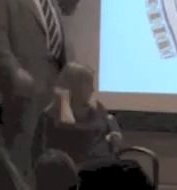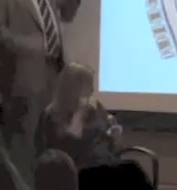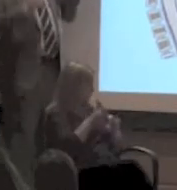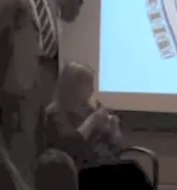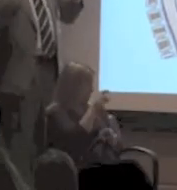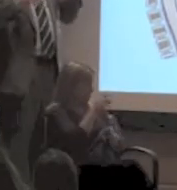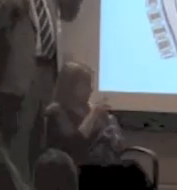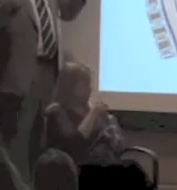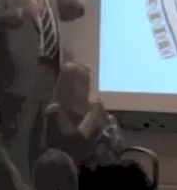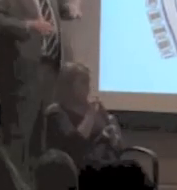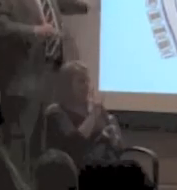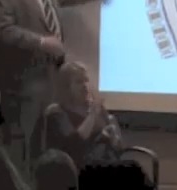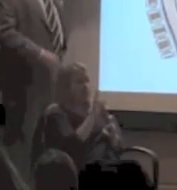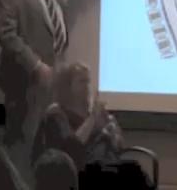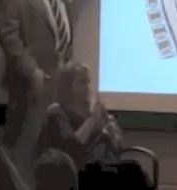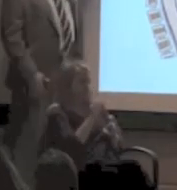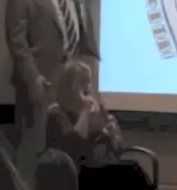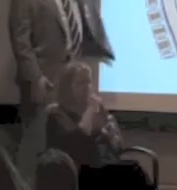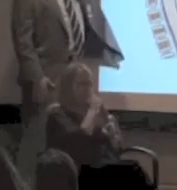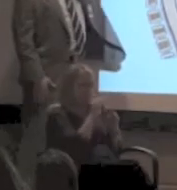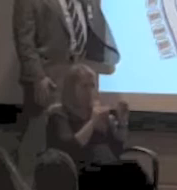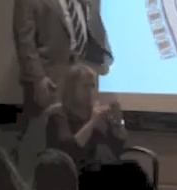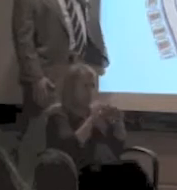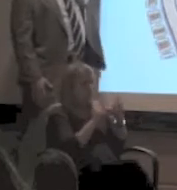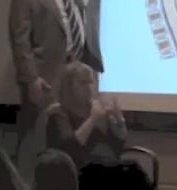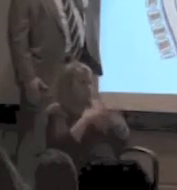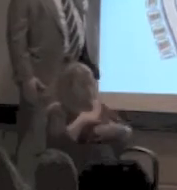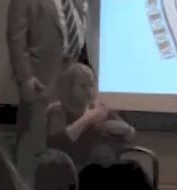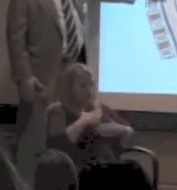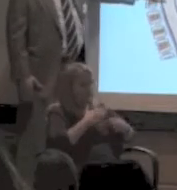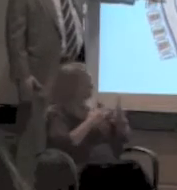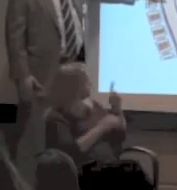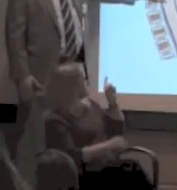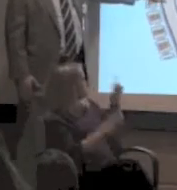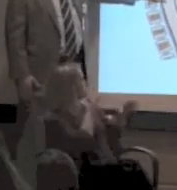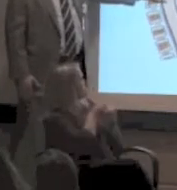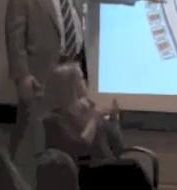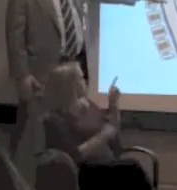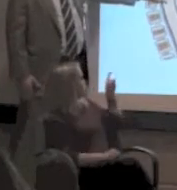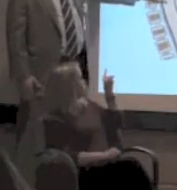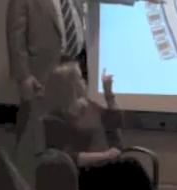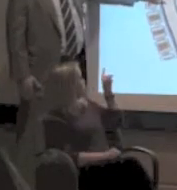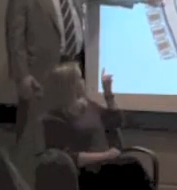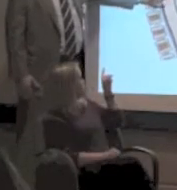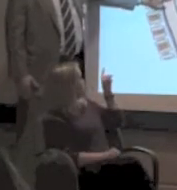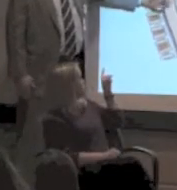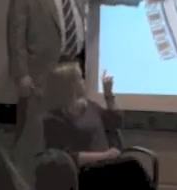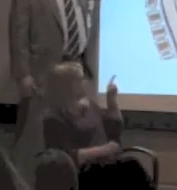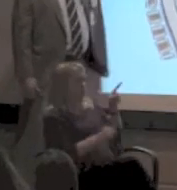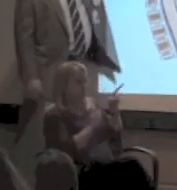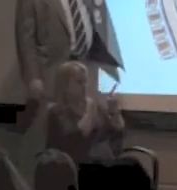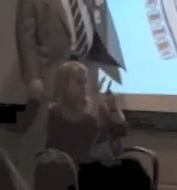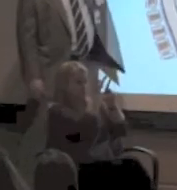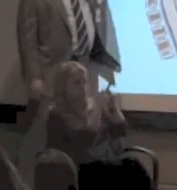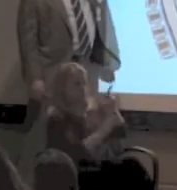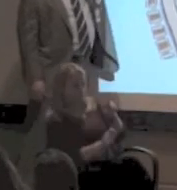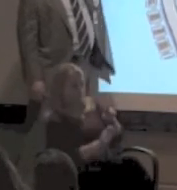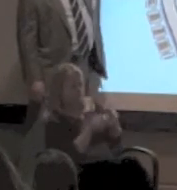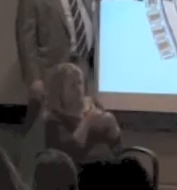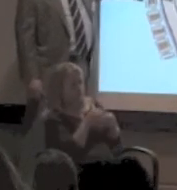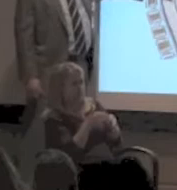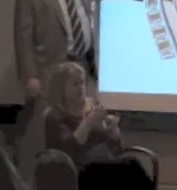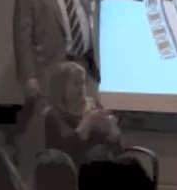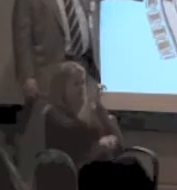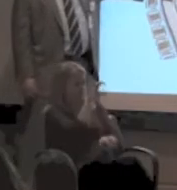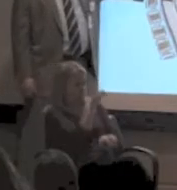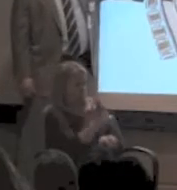automatic functions, breathing, eye movements, are carried, and it's come down into the spinal canal as well. And sometimes the fourth